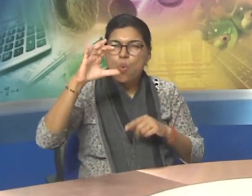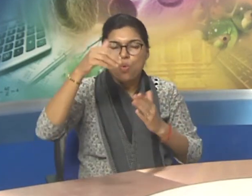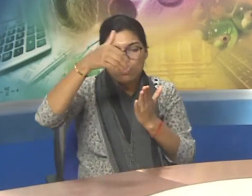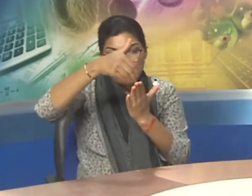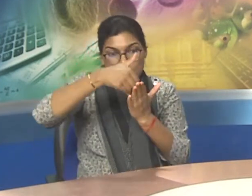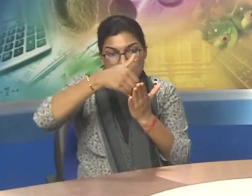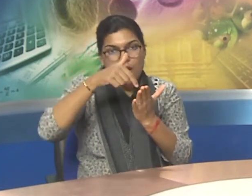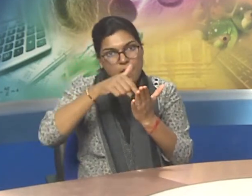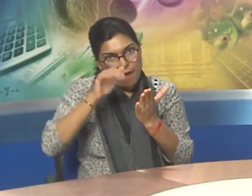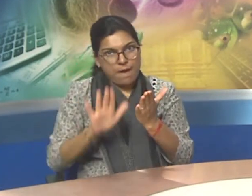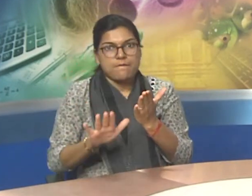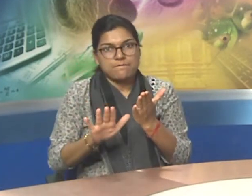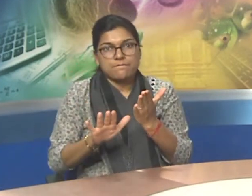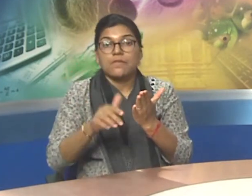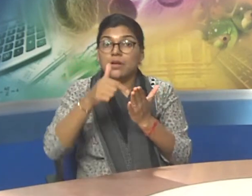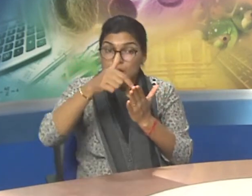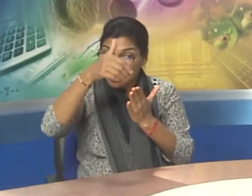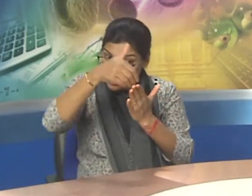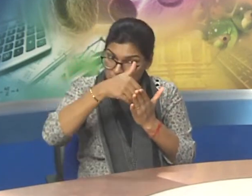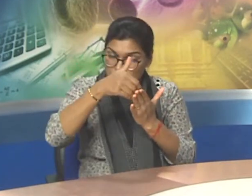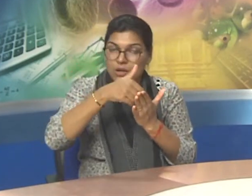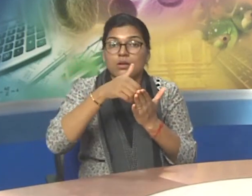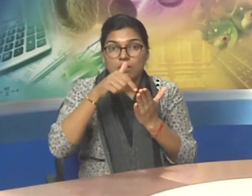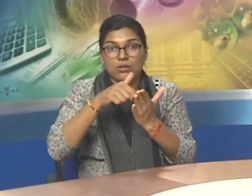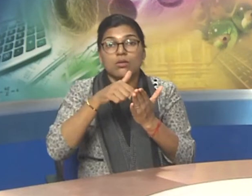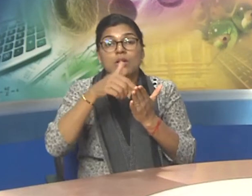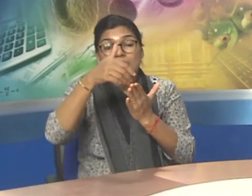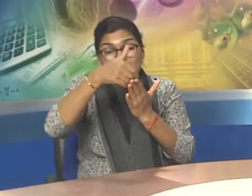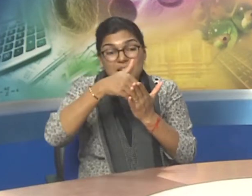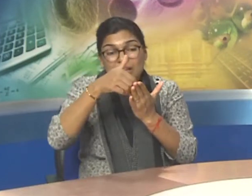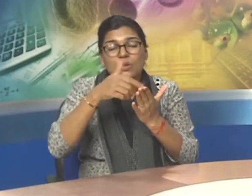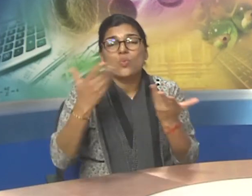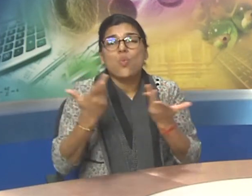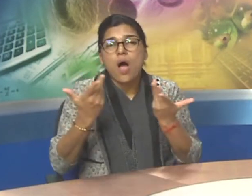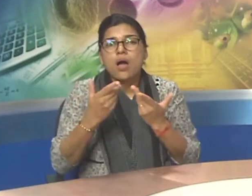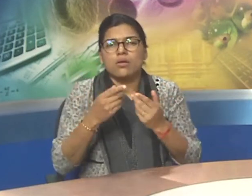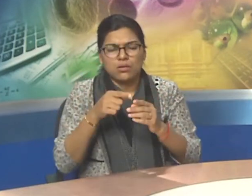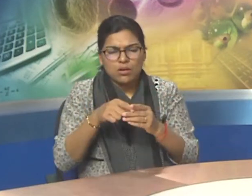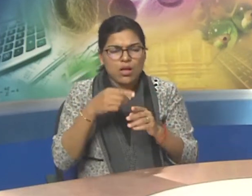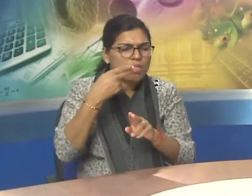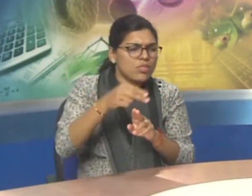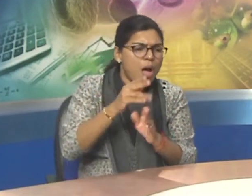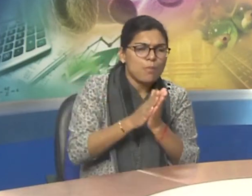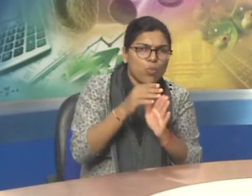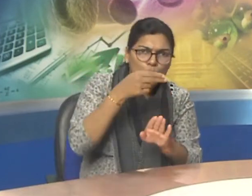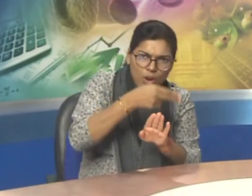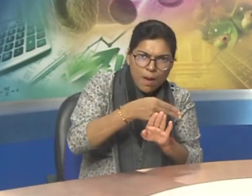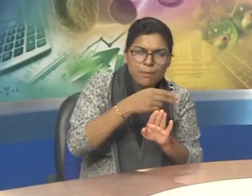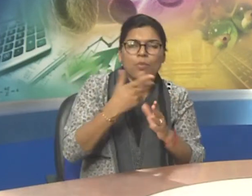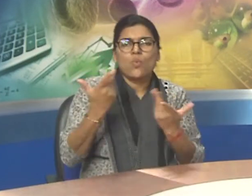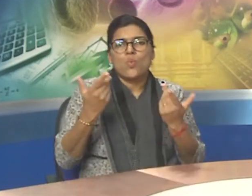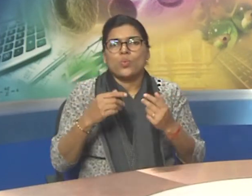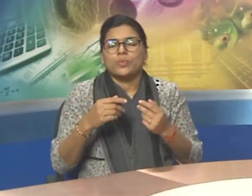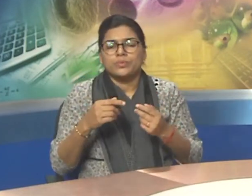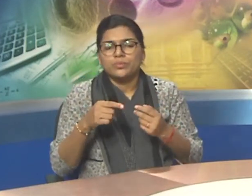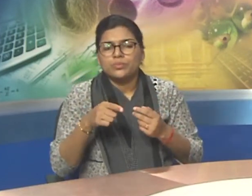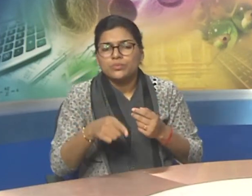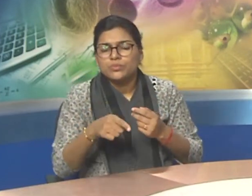sometime it is of yellow color. In other library, it is of different colors. It is pasted on the